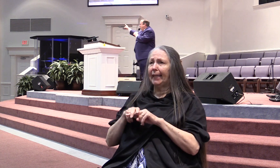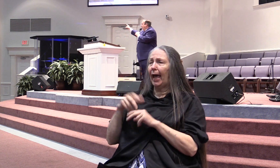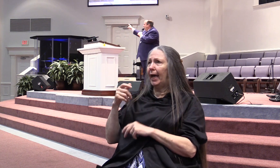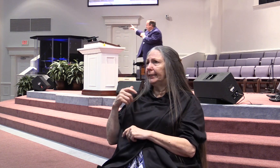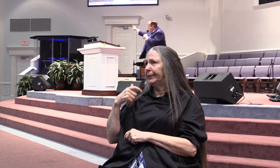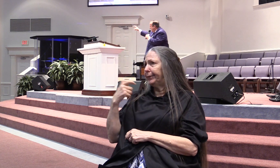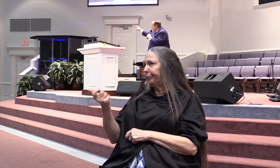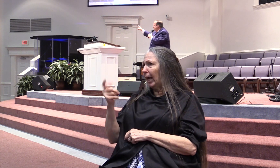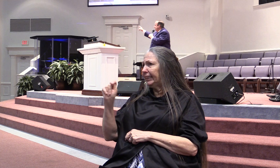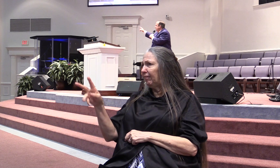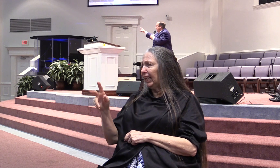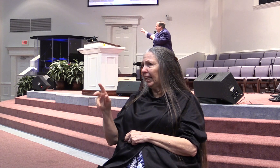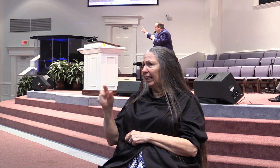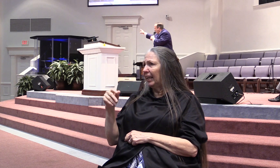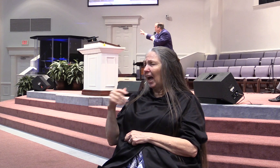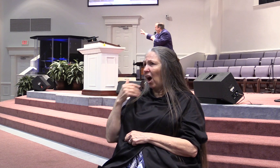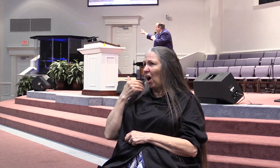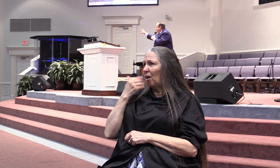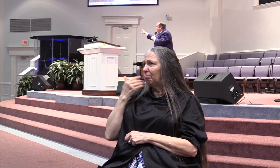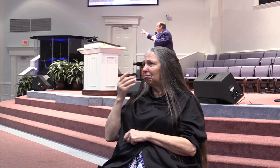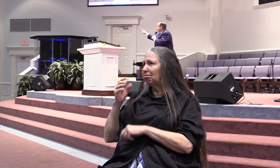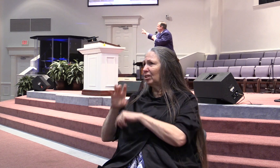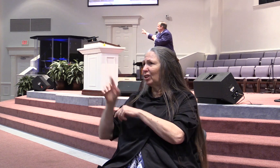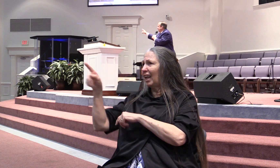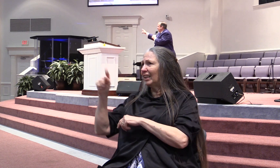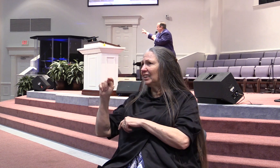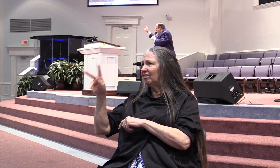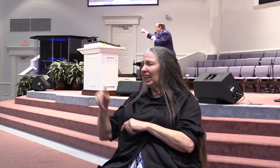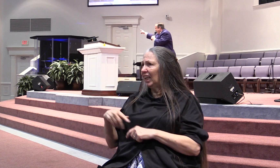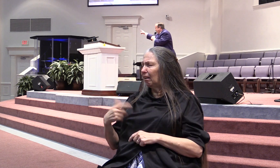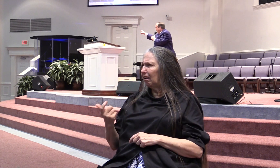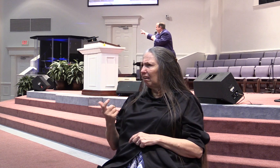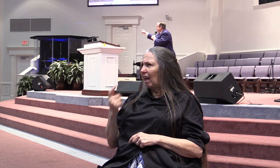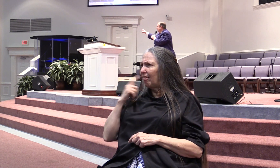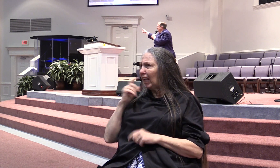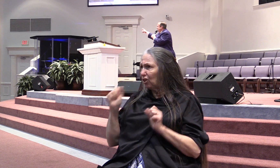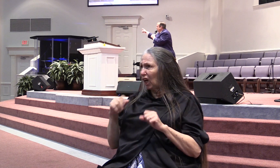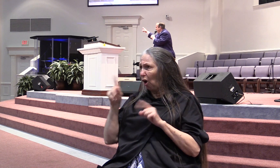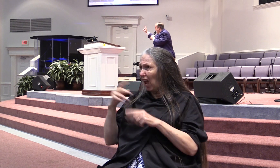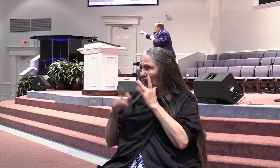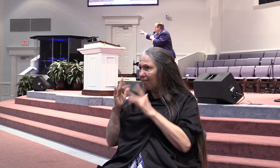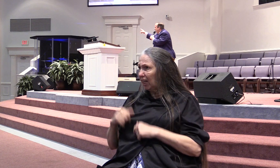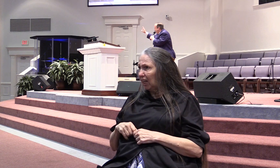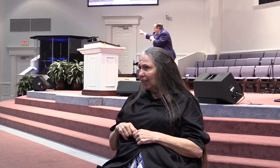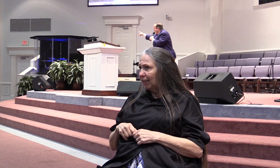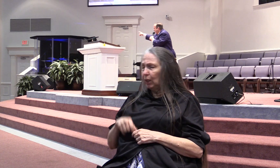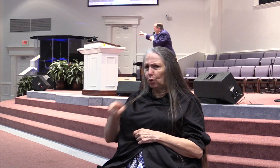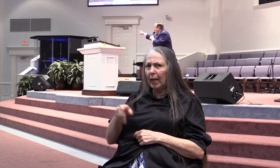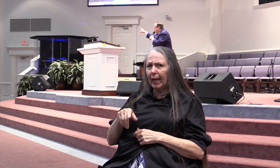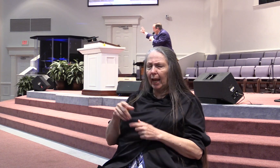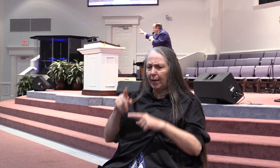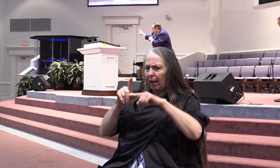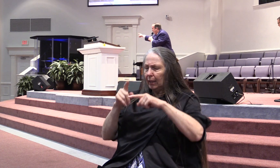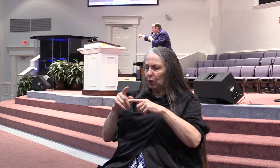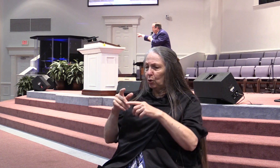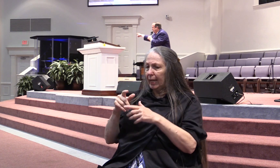prostituted pulpit on TV and think you're going to heaven. You need a pastor. You need accountability in the body of Christ.